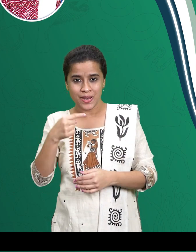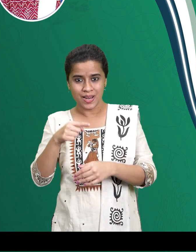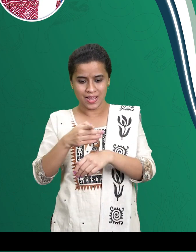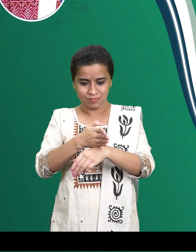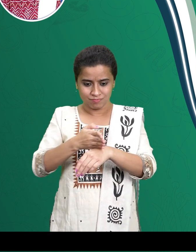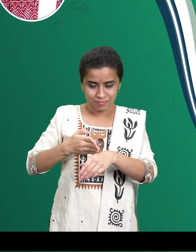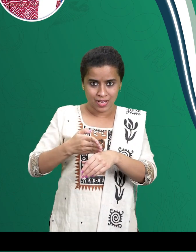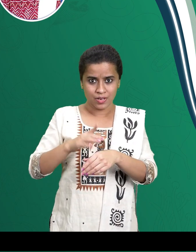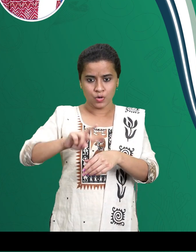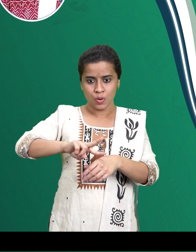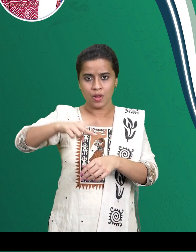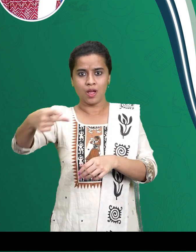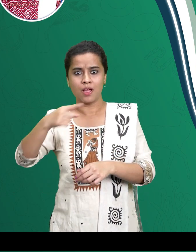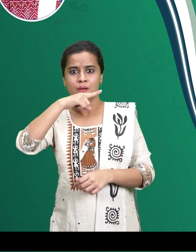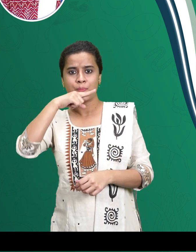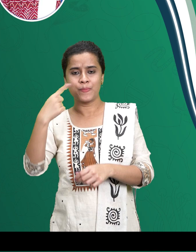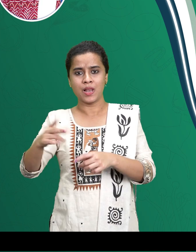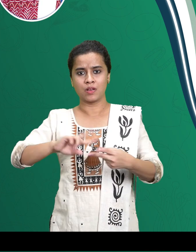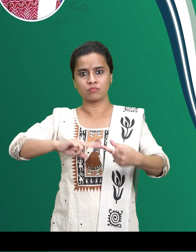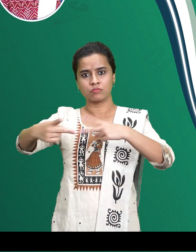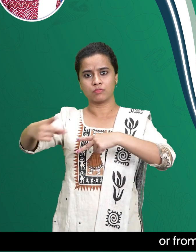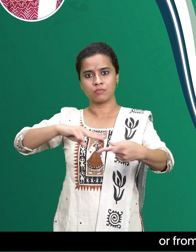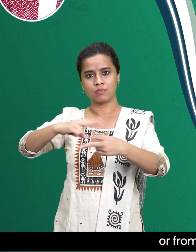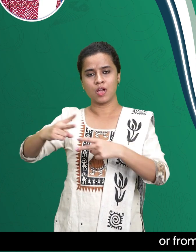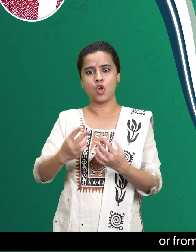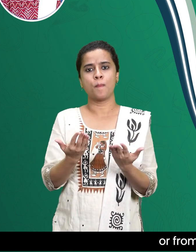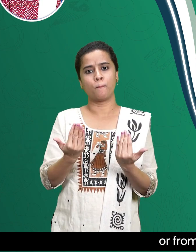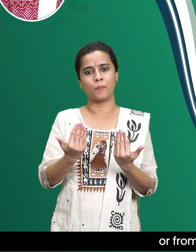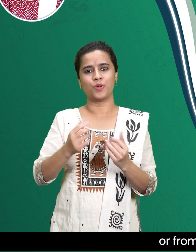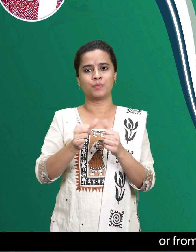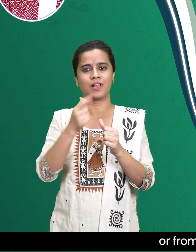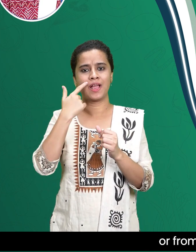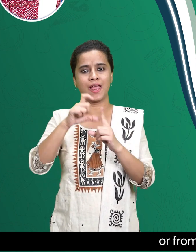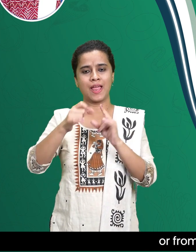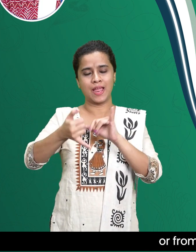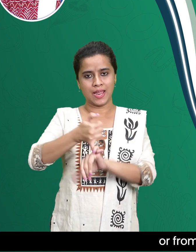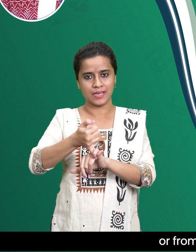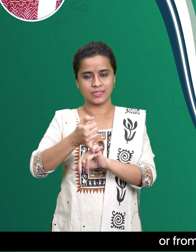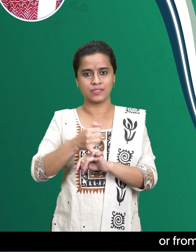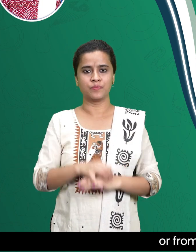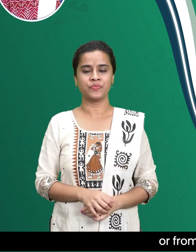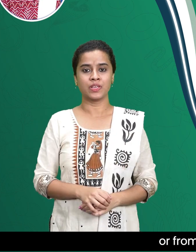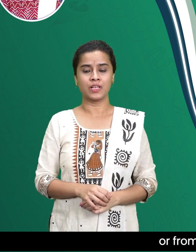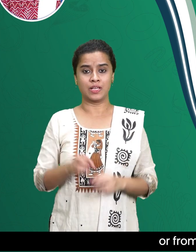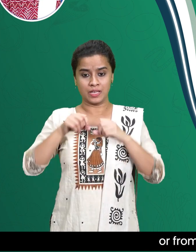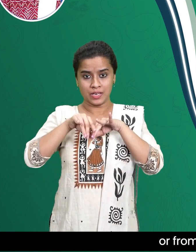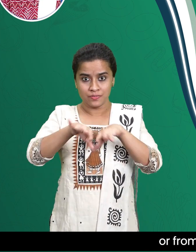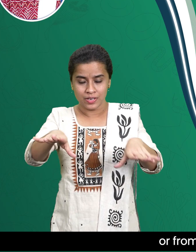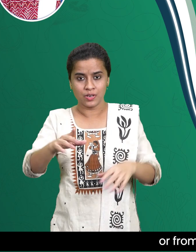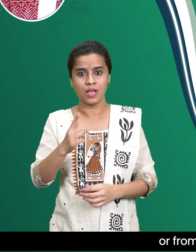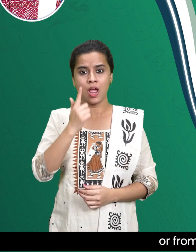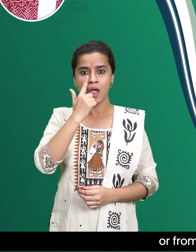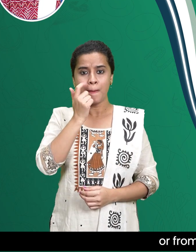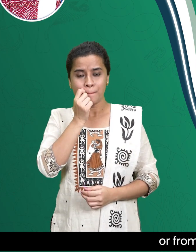infected people or from an infected mother to her